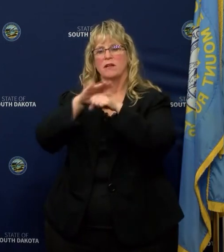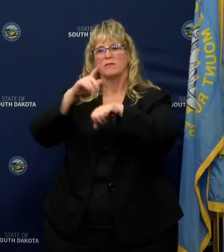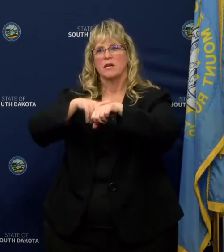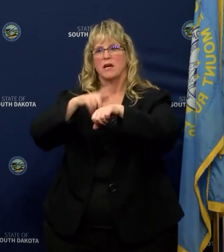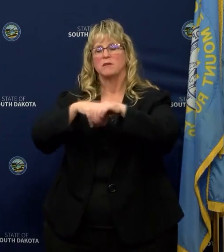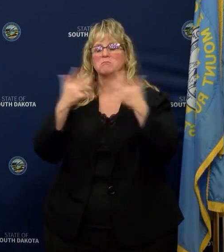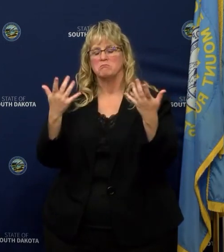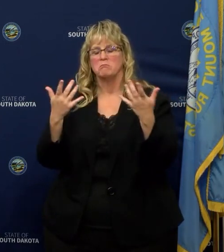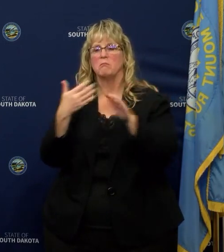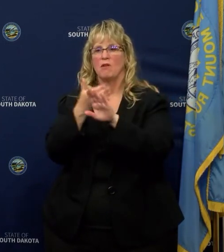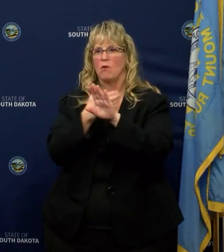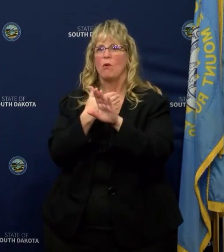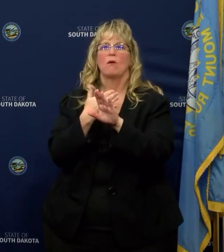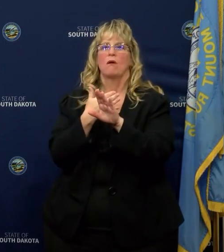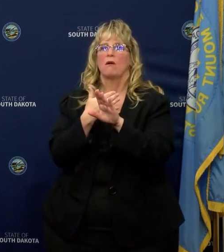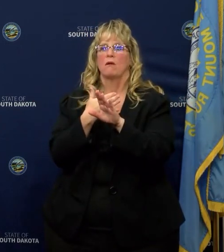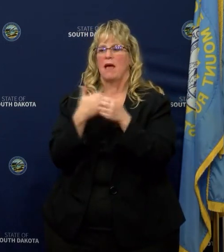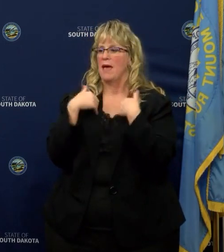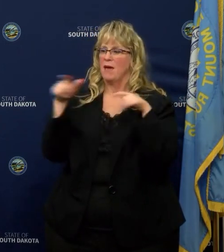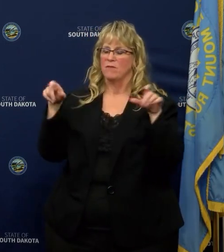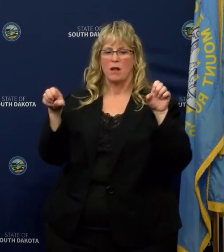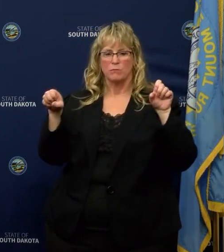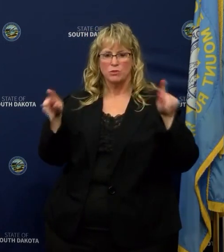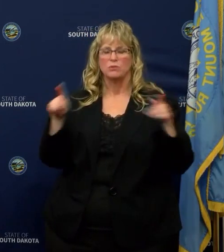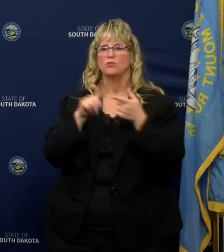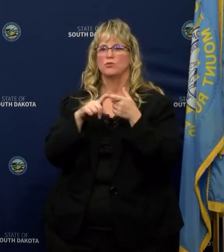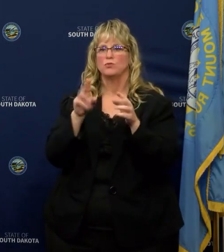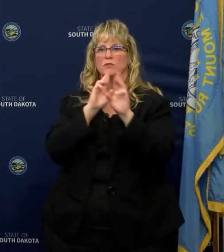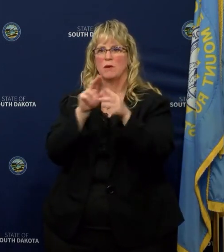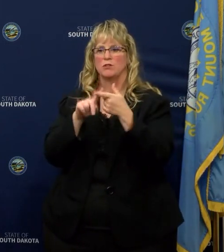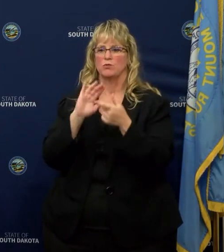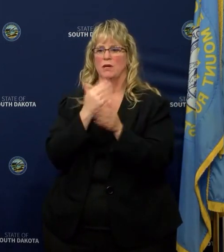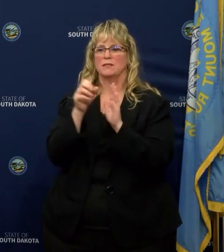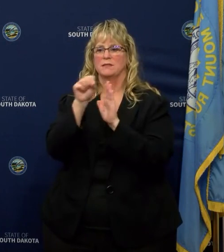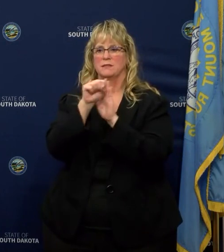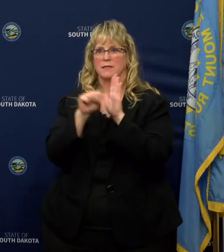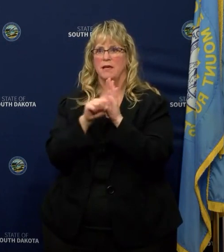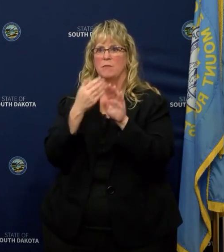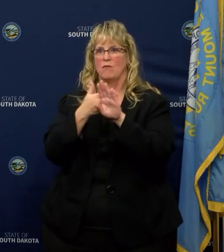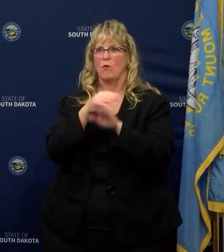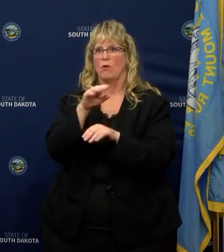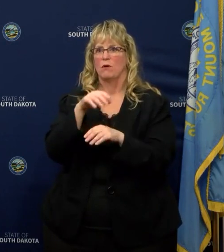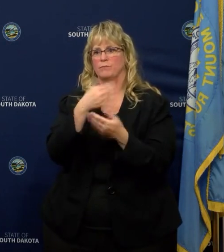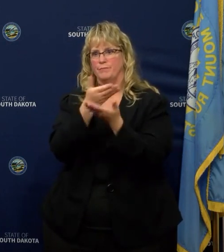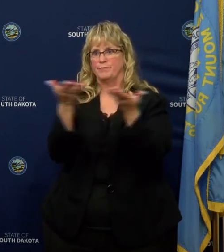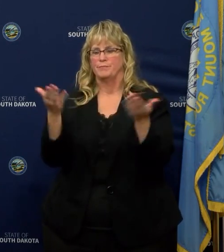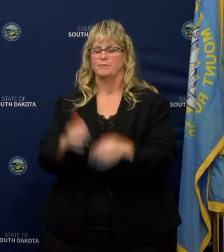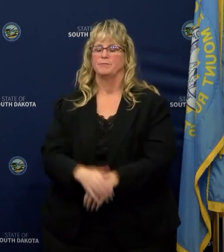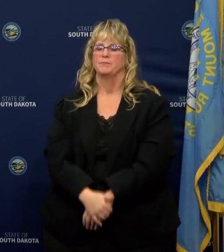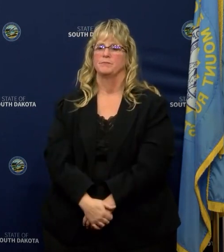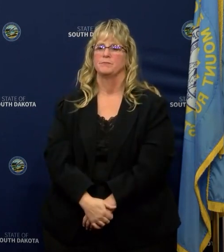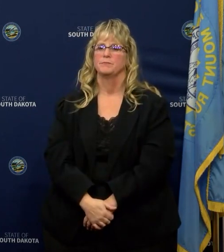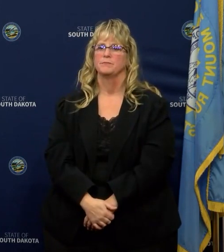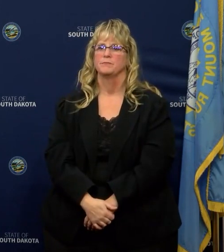before we and gave them an opportunity to respond to us before we released it to the press.